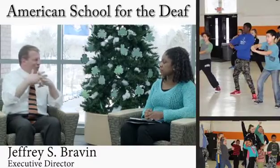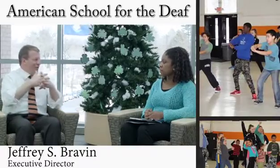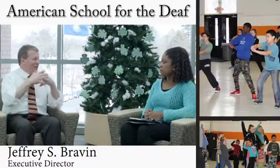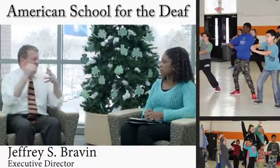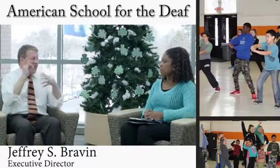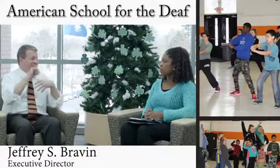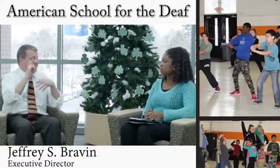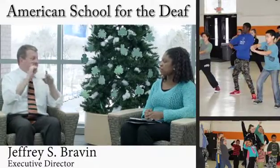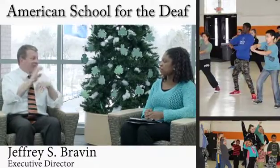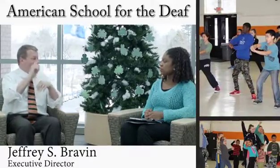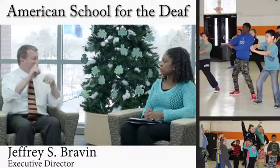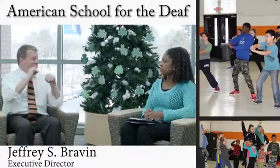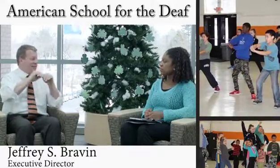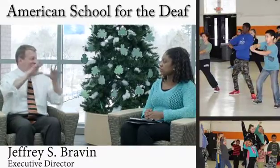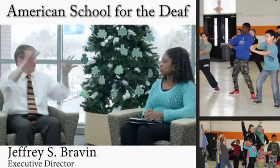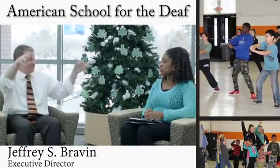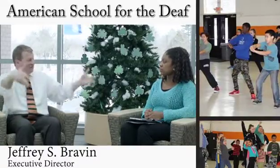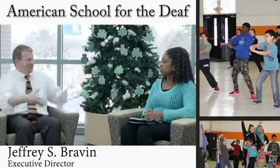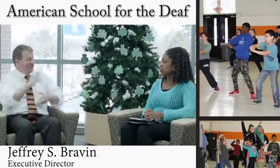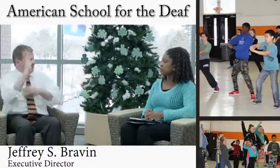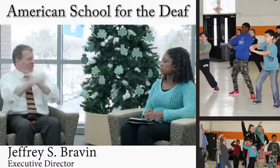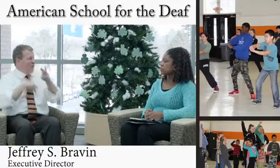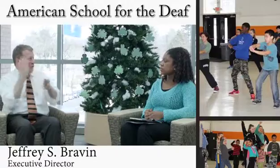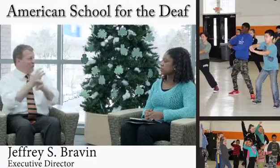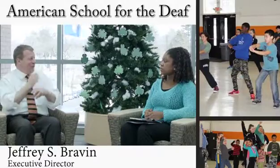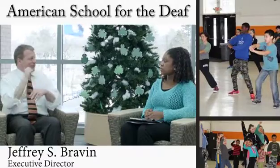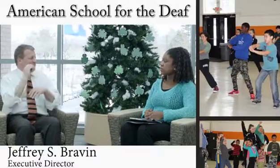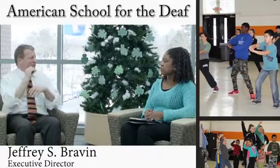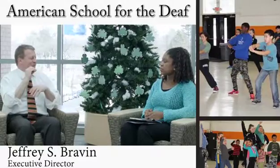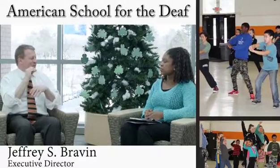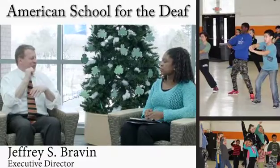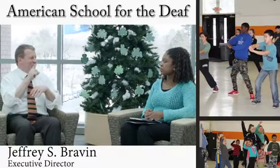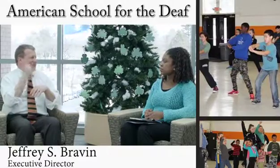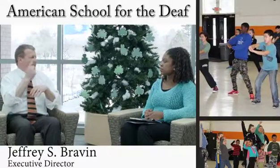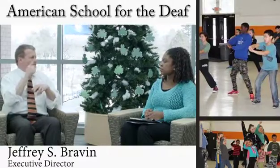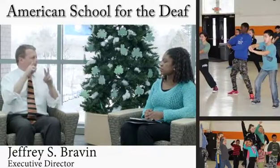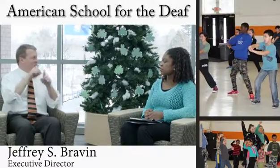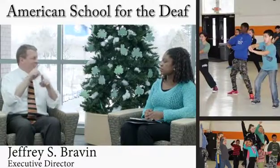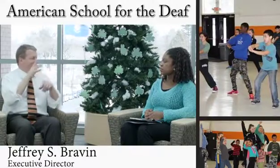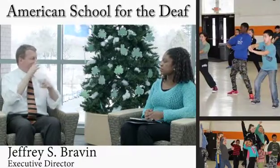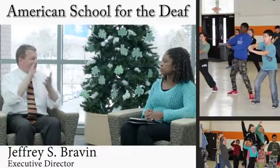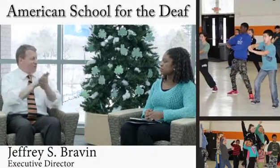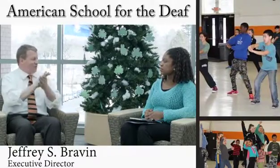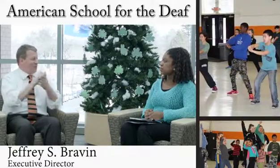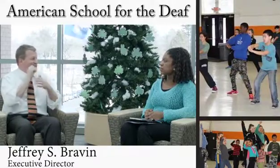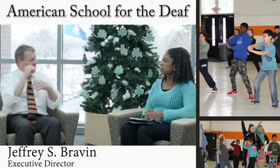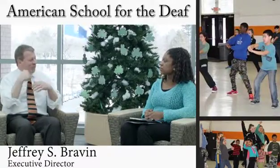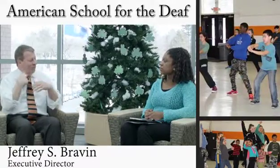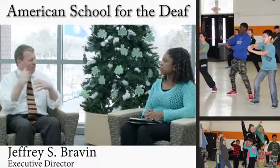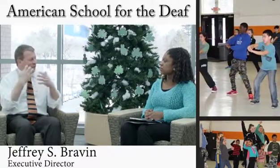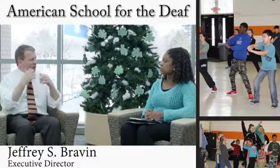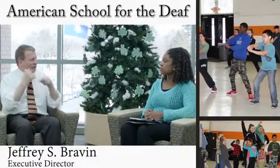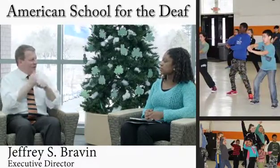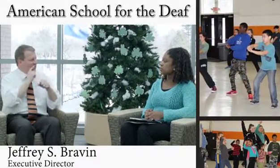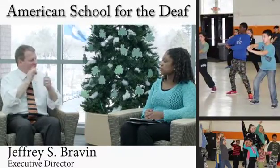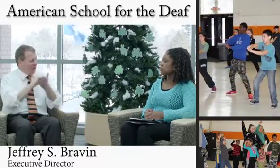other schools around America, and that's how deaf education is spread around the world. It's always been viewed as the mother school, and I